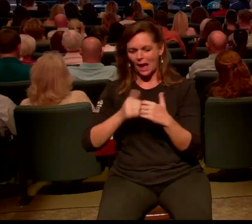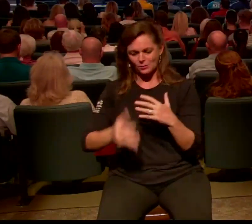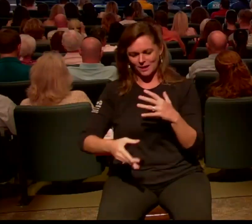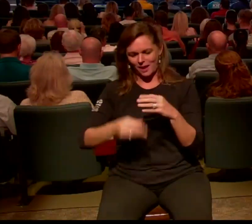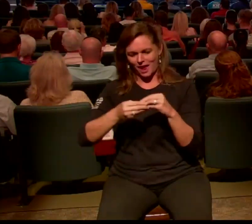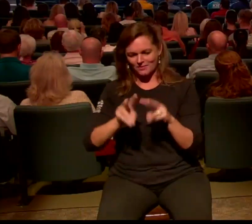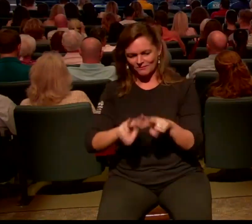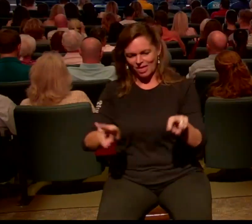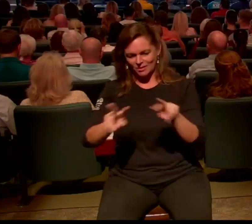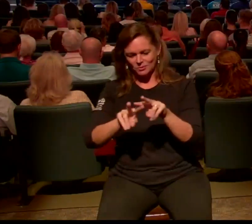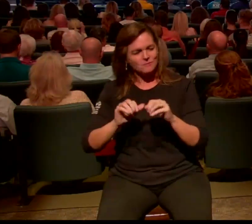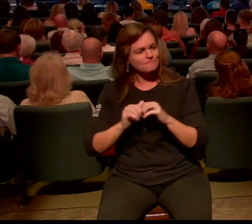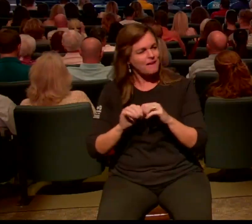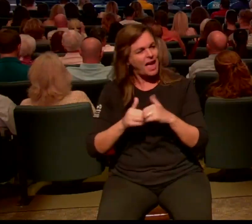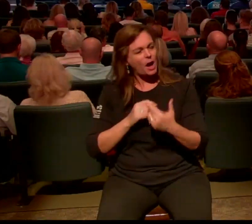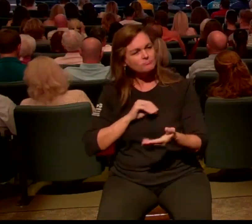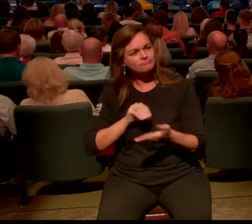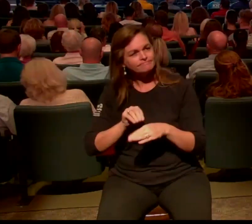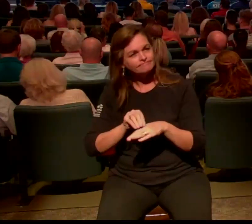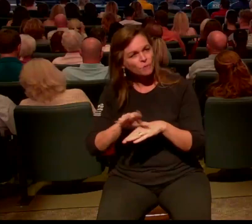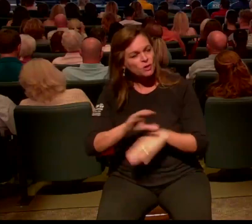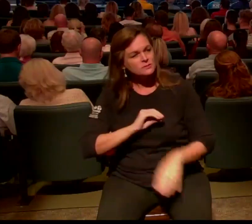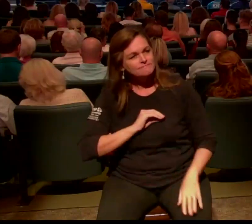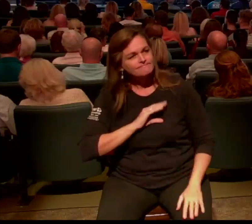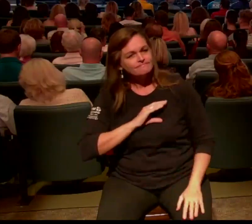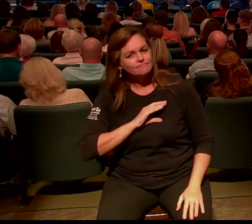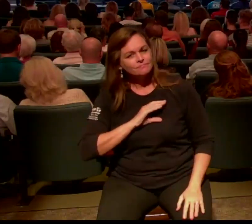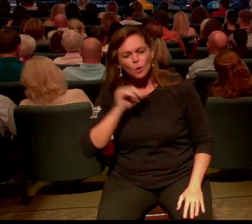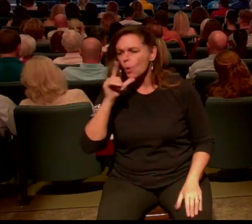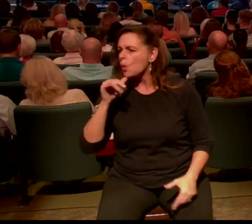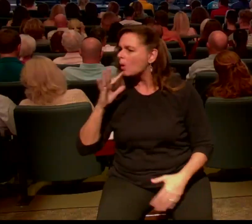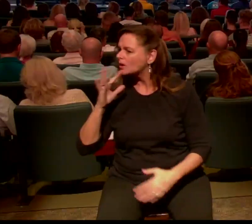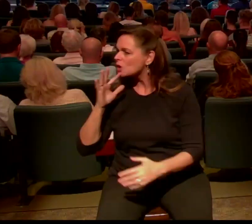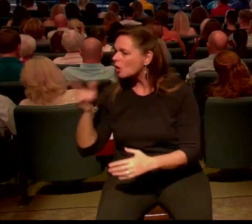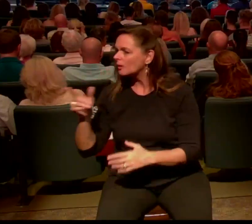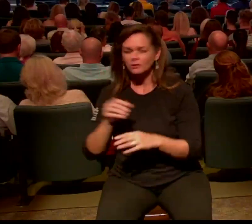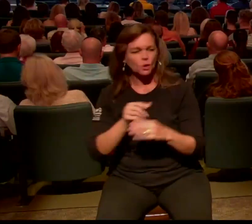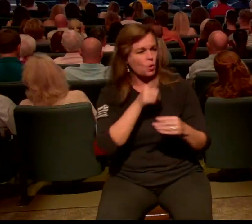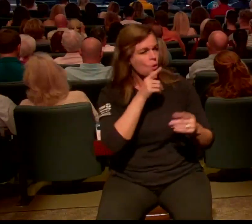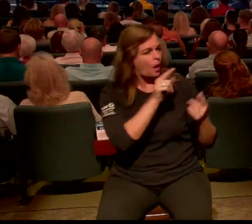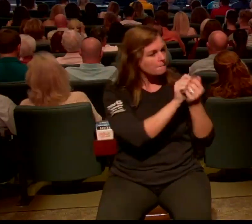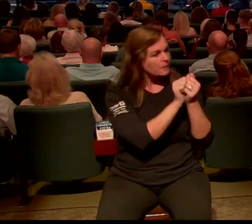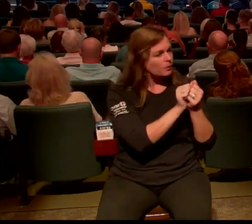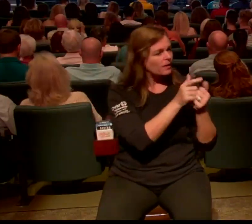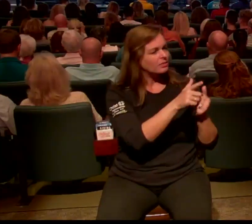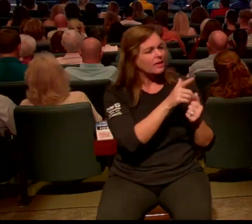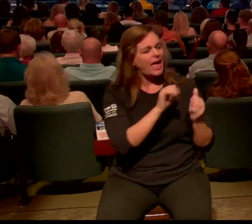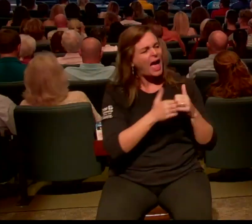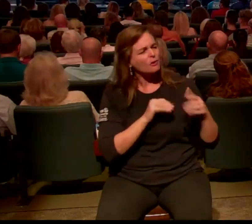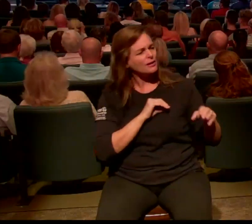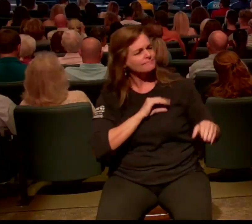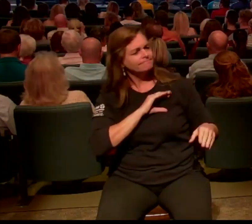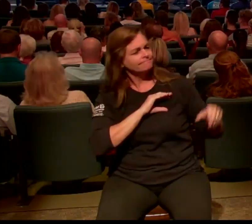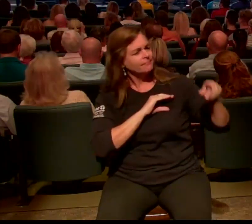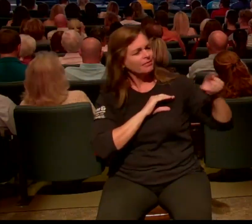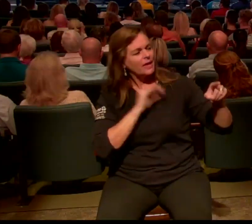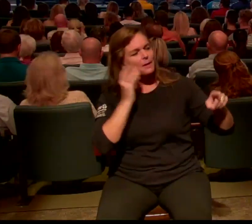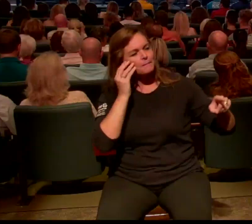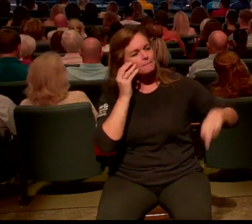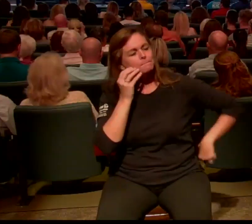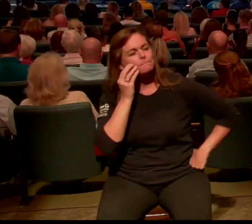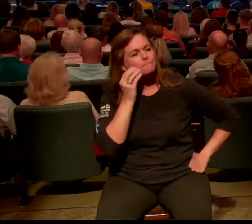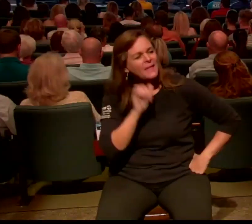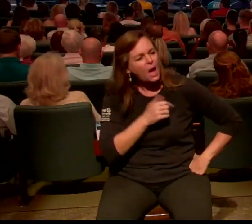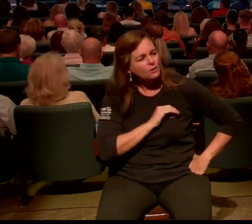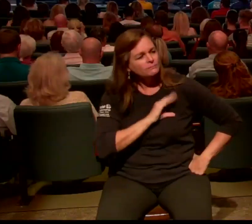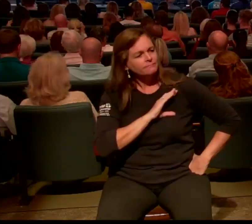to people. In other words, I look at my schedule in the morning. Who am I going to talk to? Who am I going to be with? Okay, what can I do? I think ahead. How can I add value to?